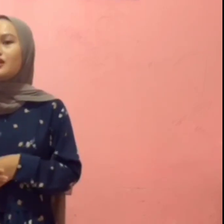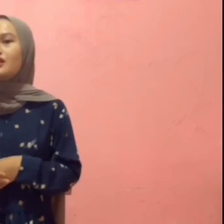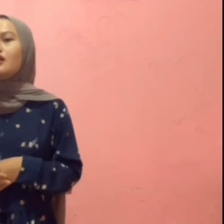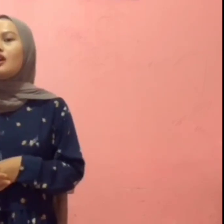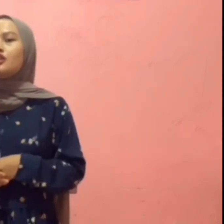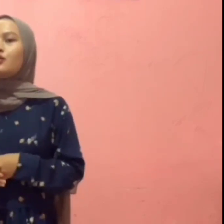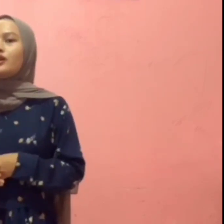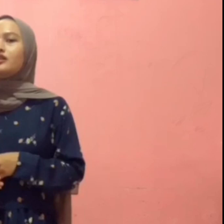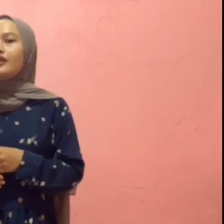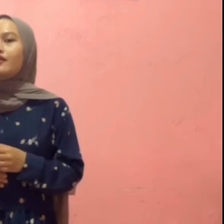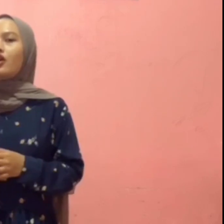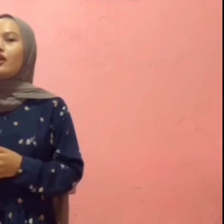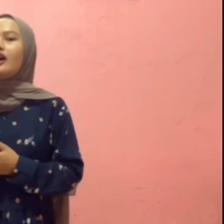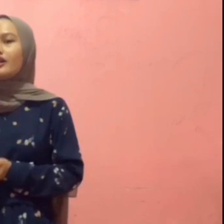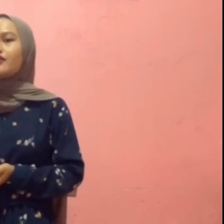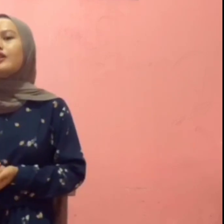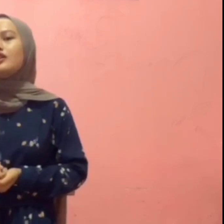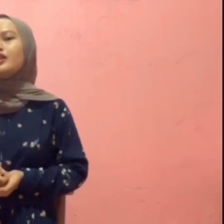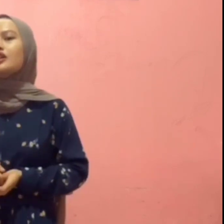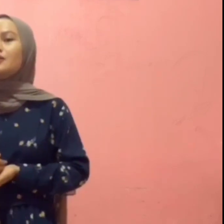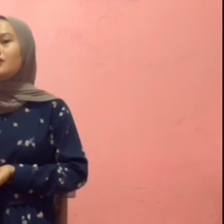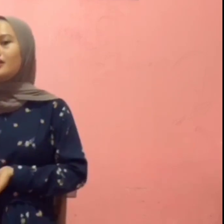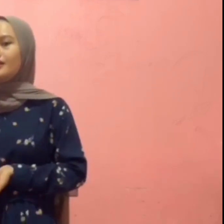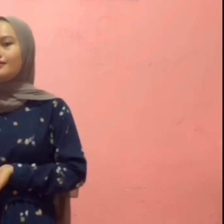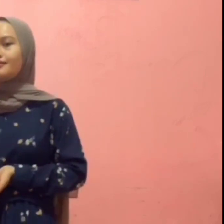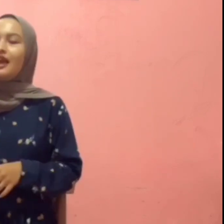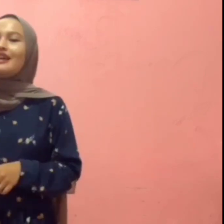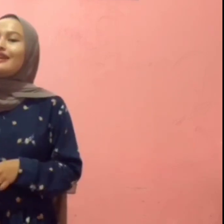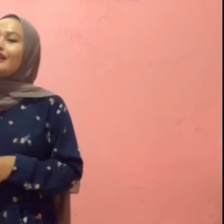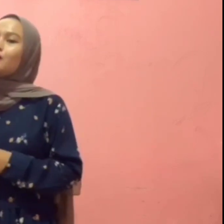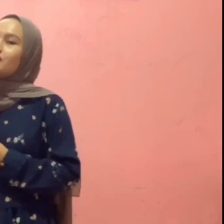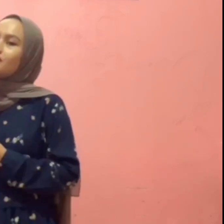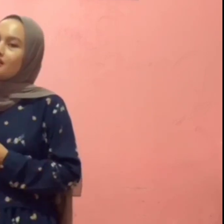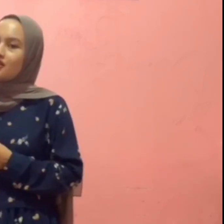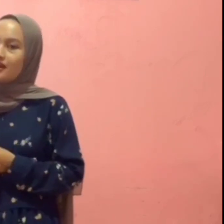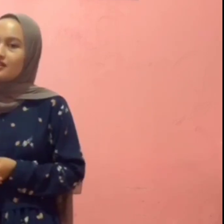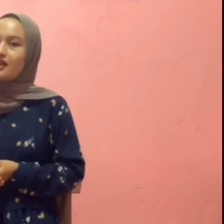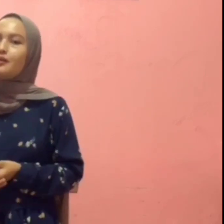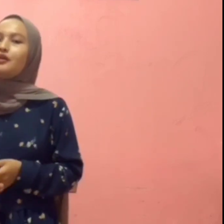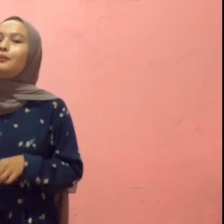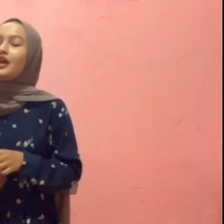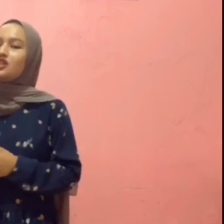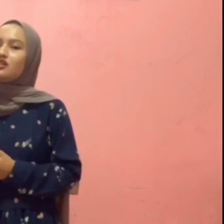sensitivity toward deaf or hard of hearing community. Sign language teaches us about